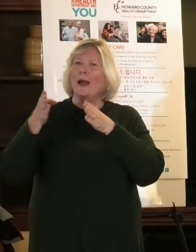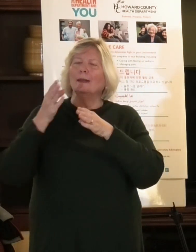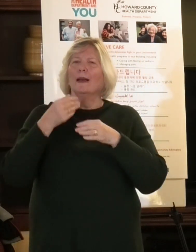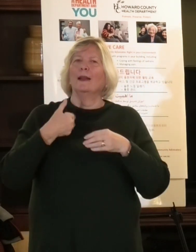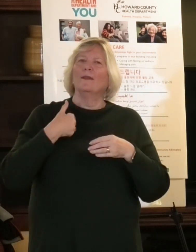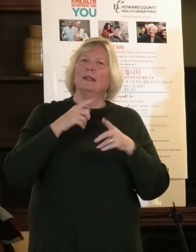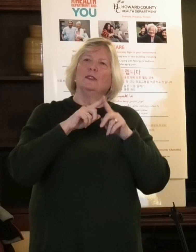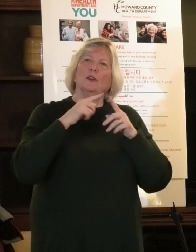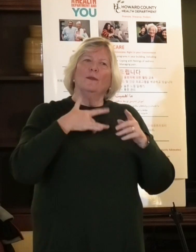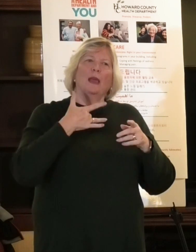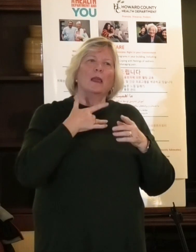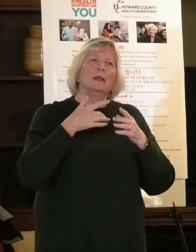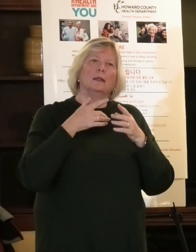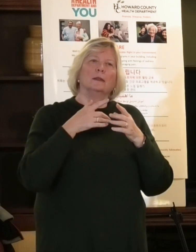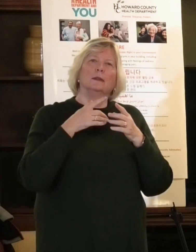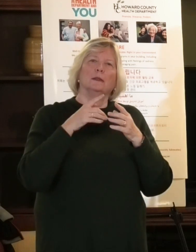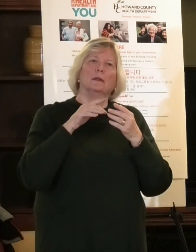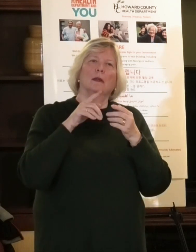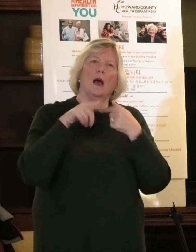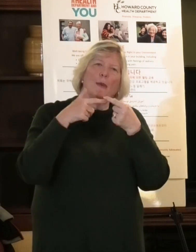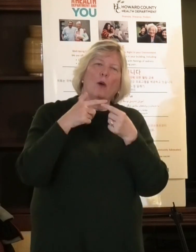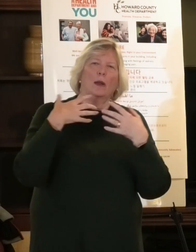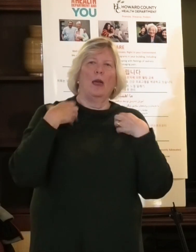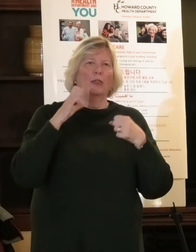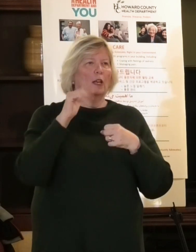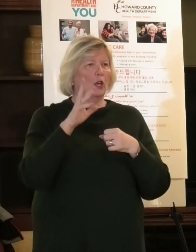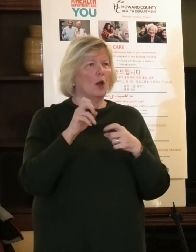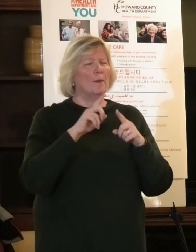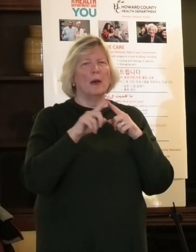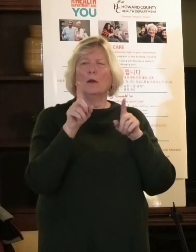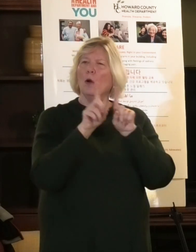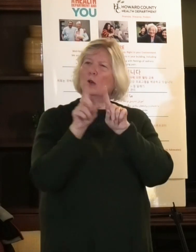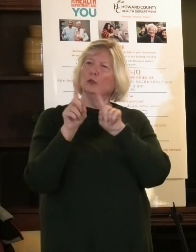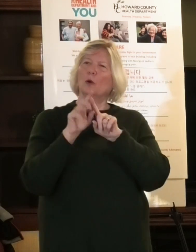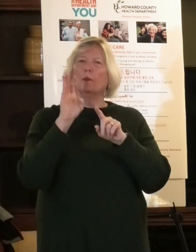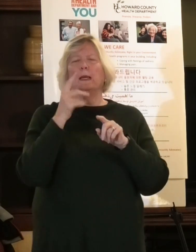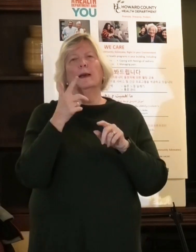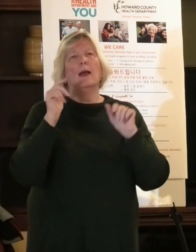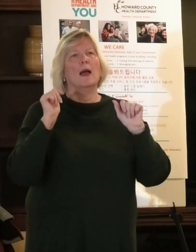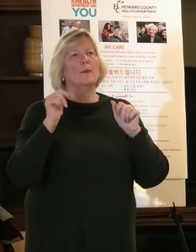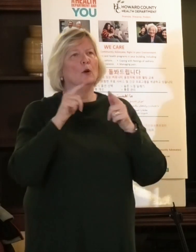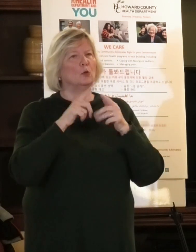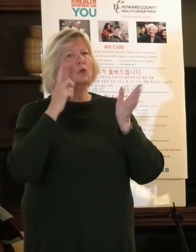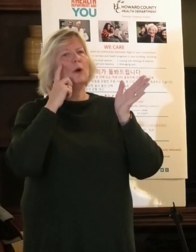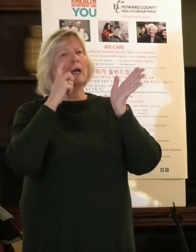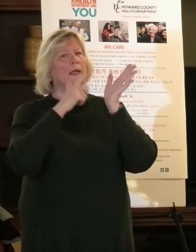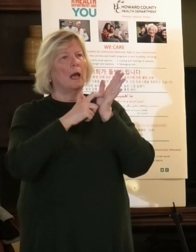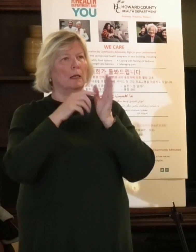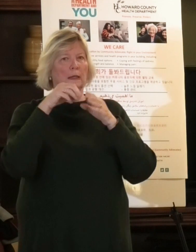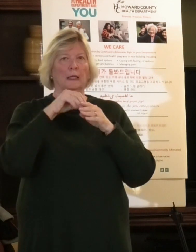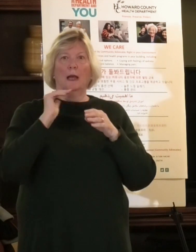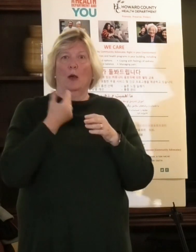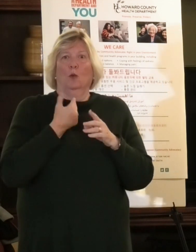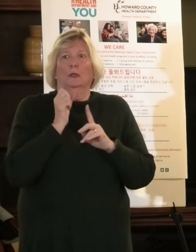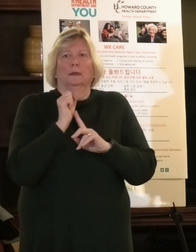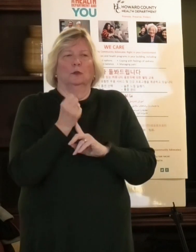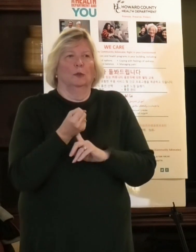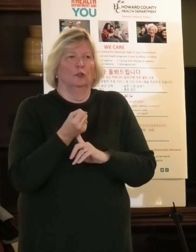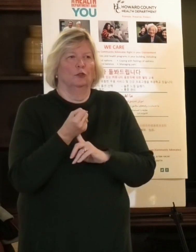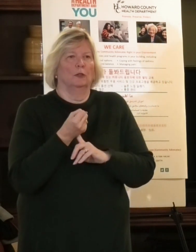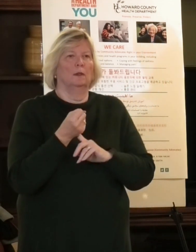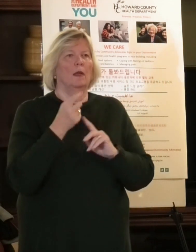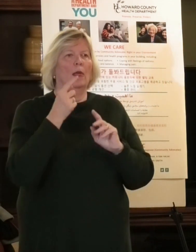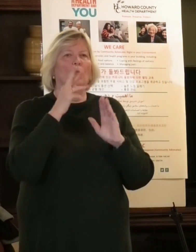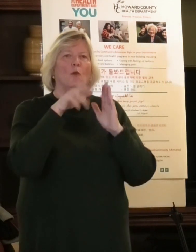towards healthcare, but also being able to recognize, in our case,